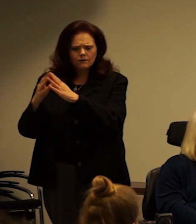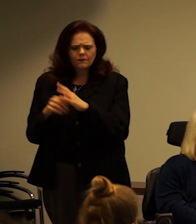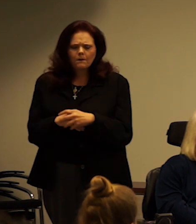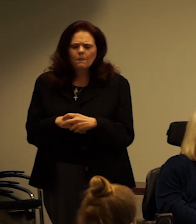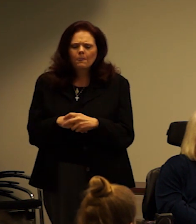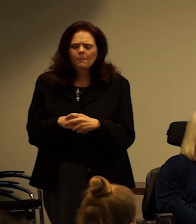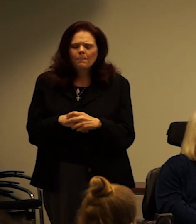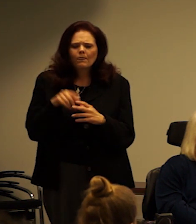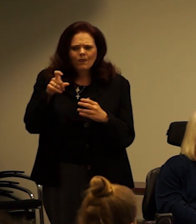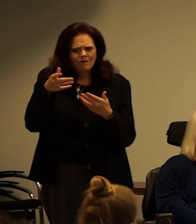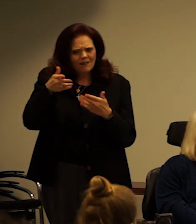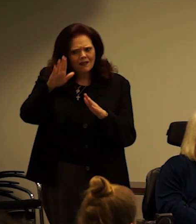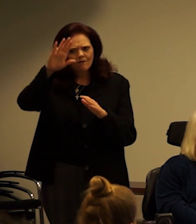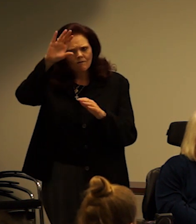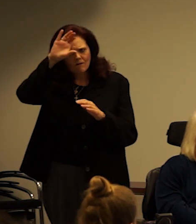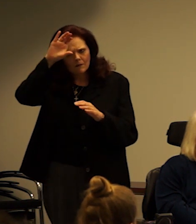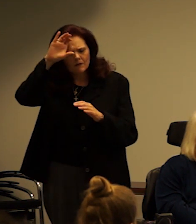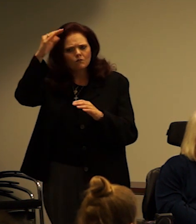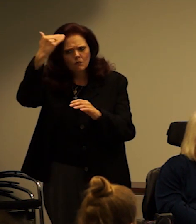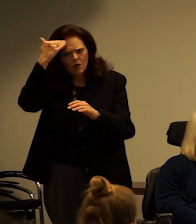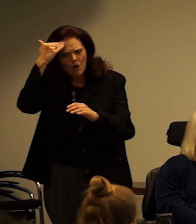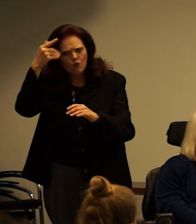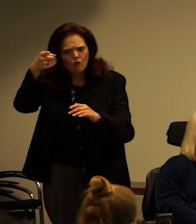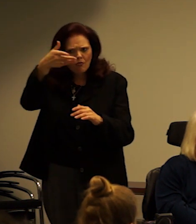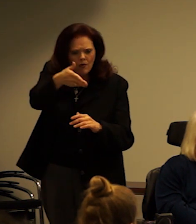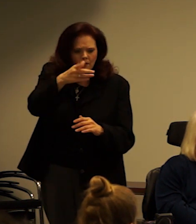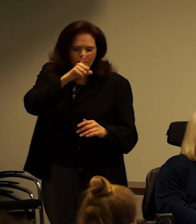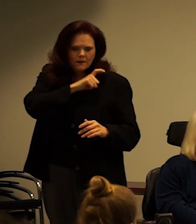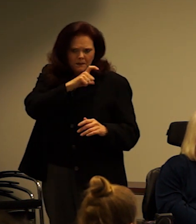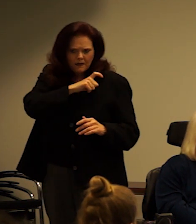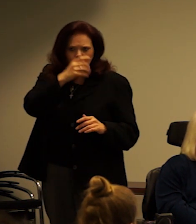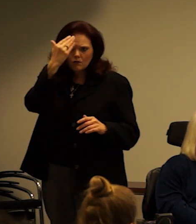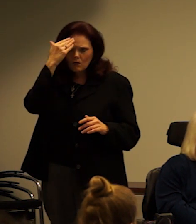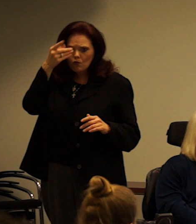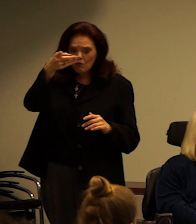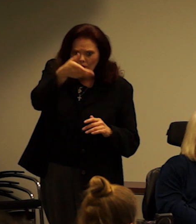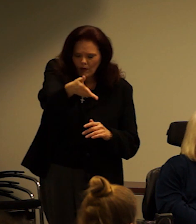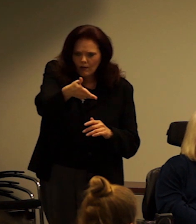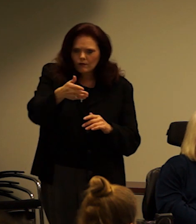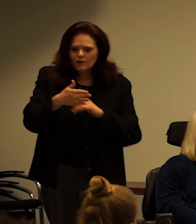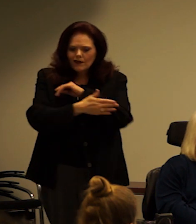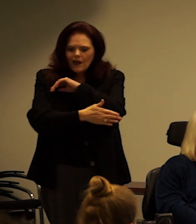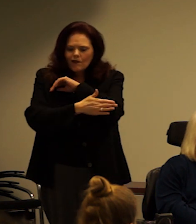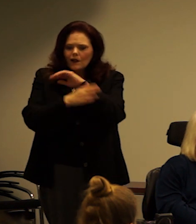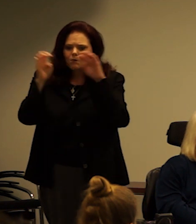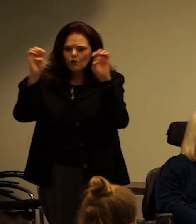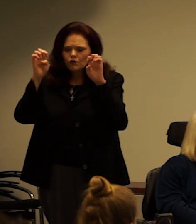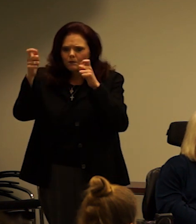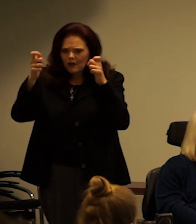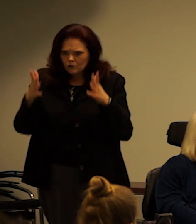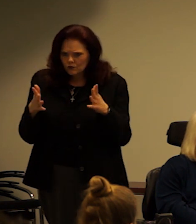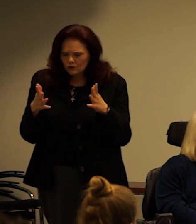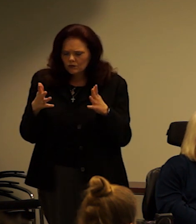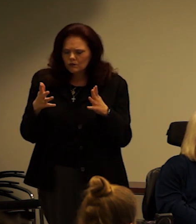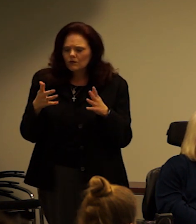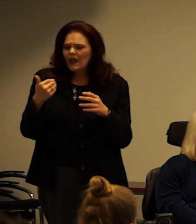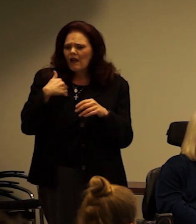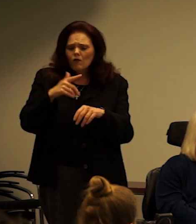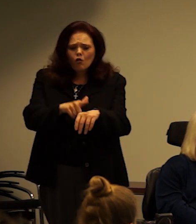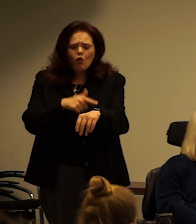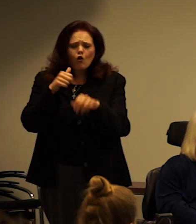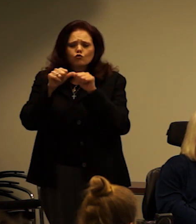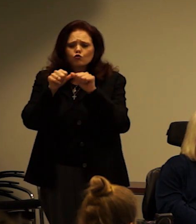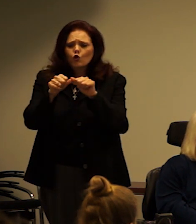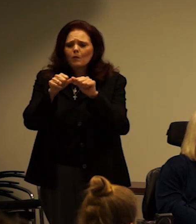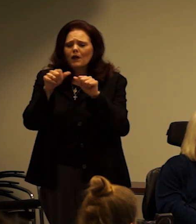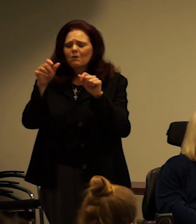You've got to let the fire stations know you're there, the police stations, the county emergency managers. There are long-term emergency planning committees out